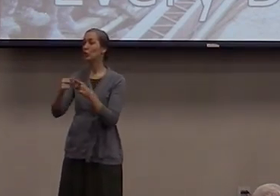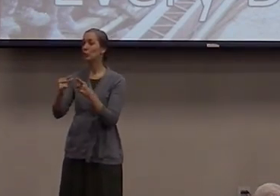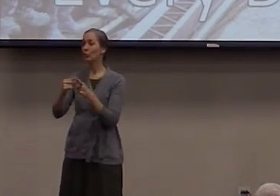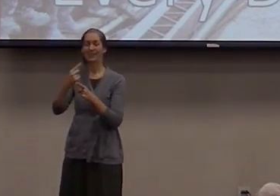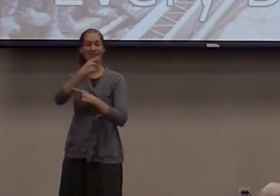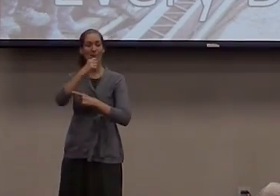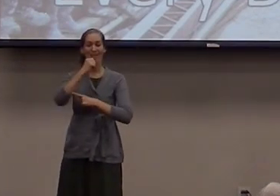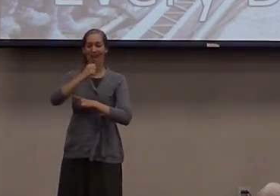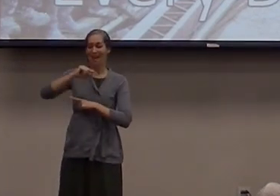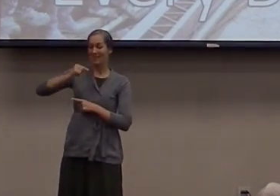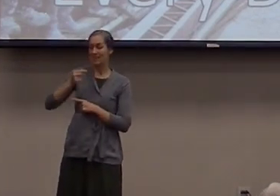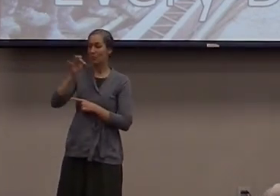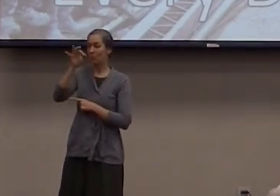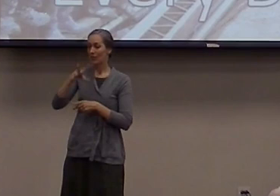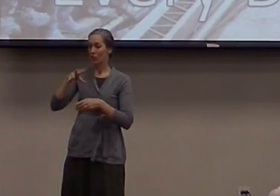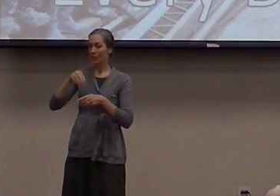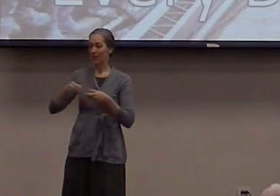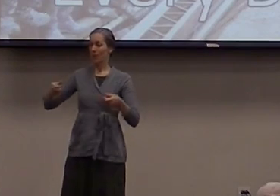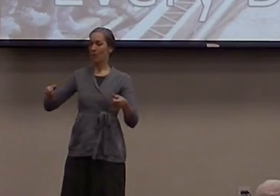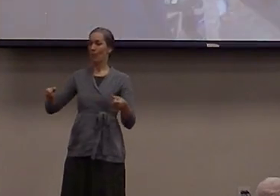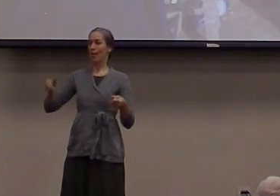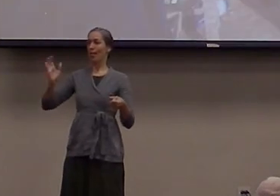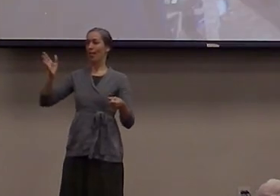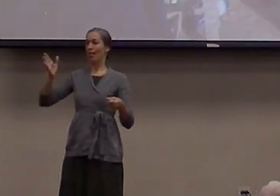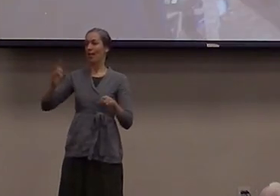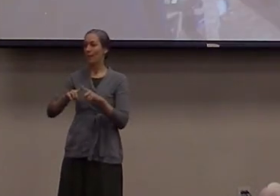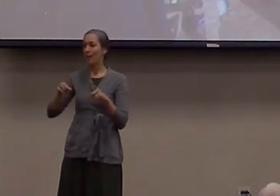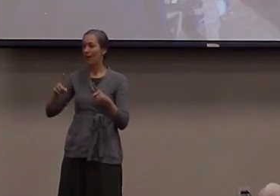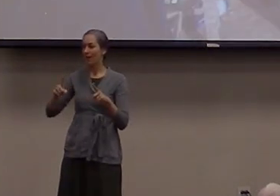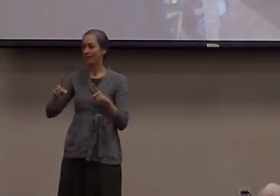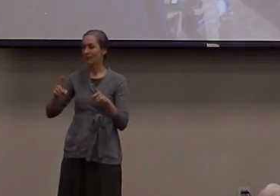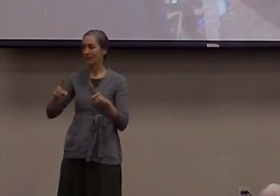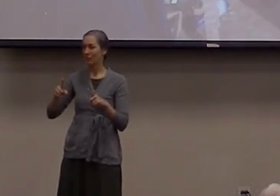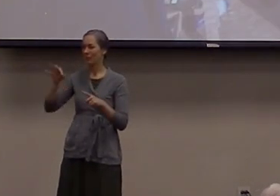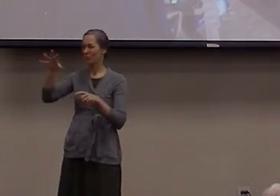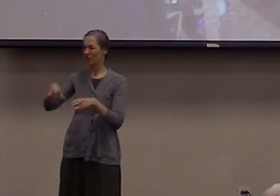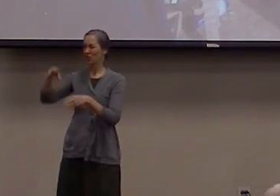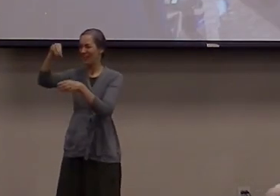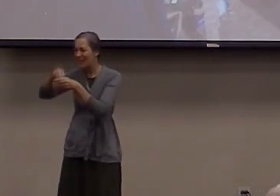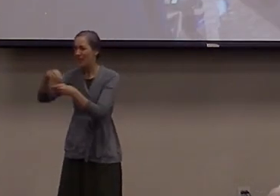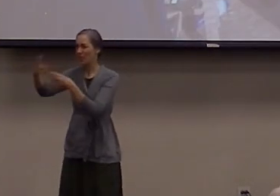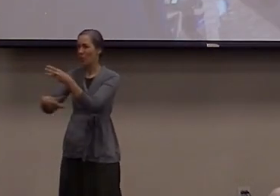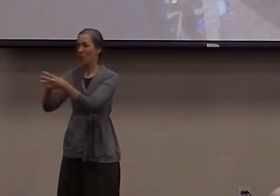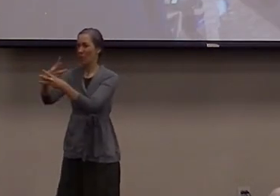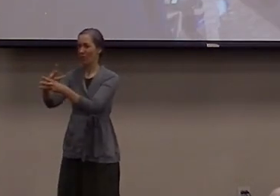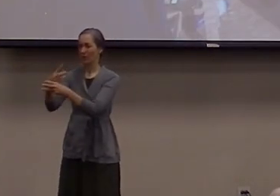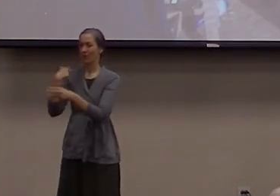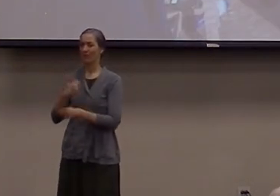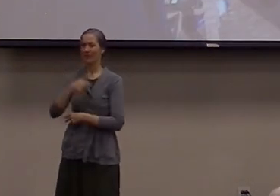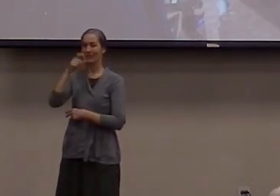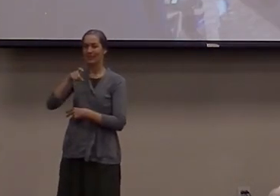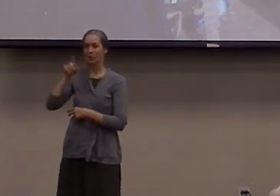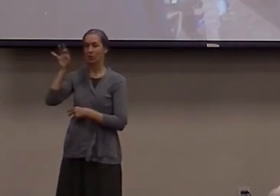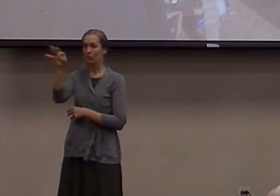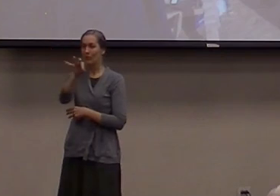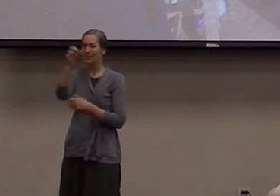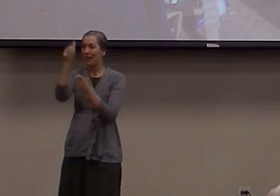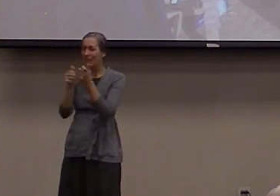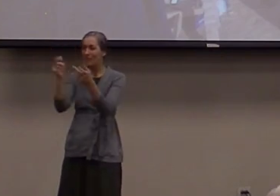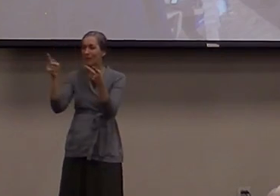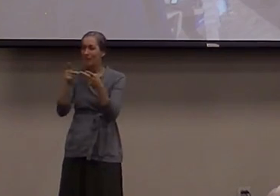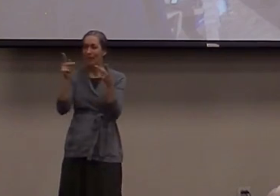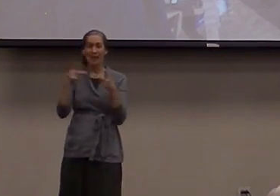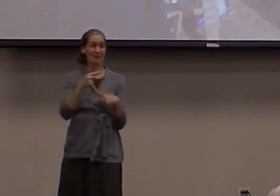was a preacher in a world, telling the world about Jesus. We need to preach the world in every place. This happens